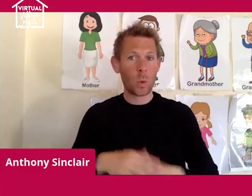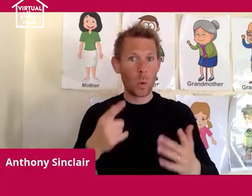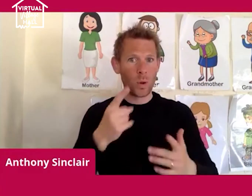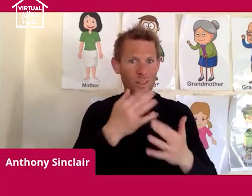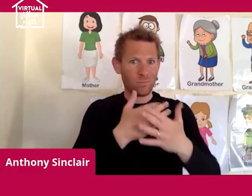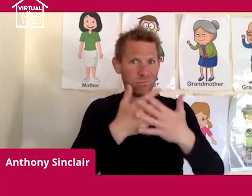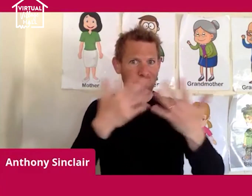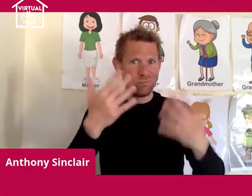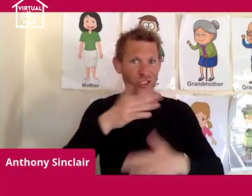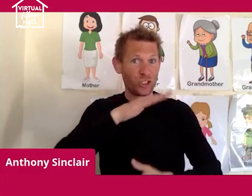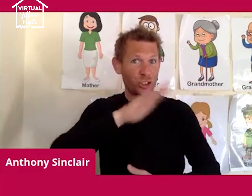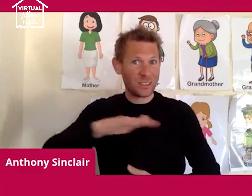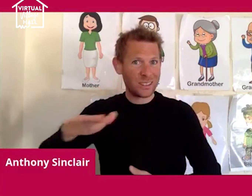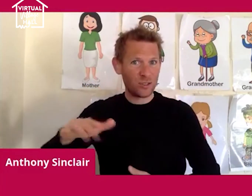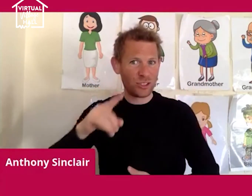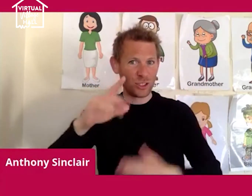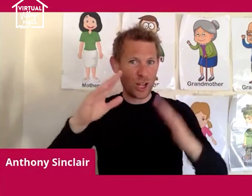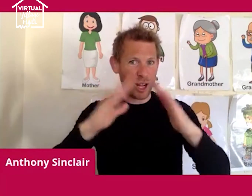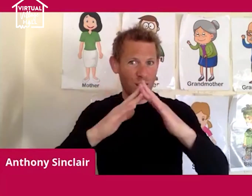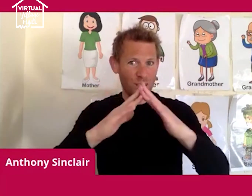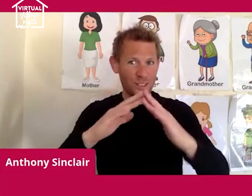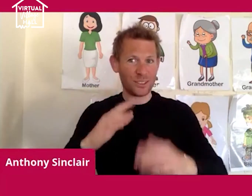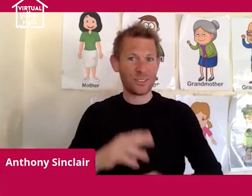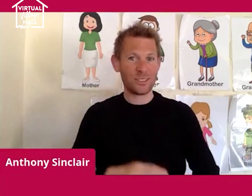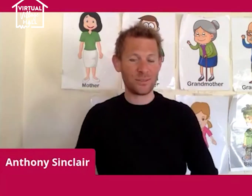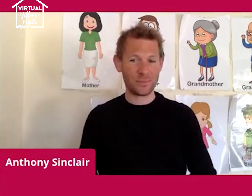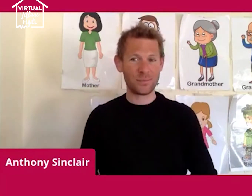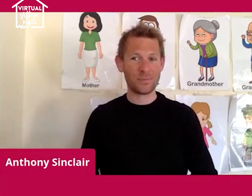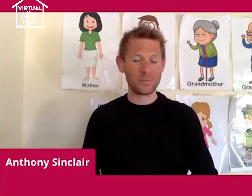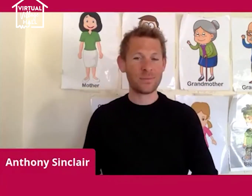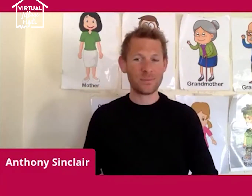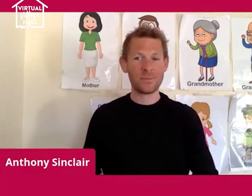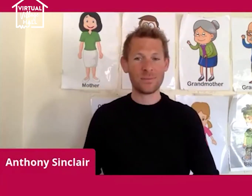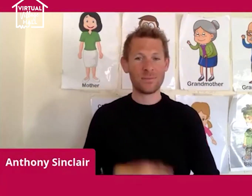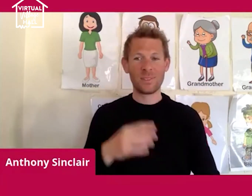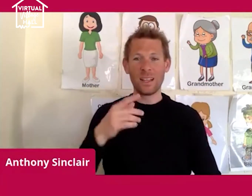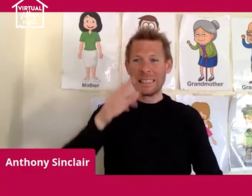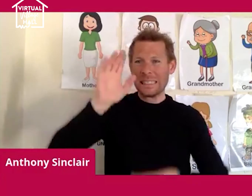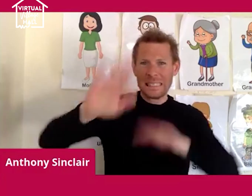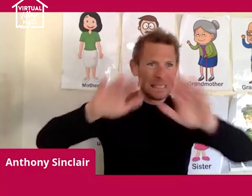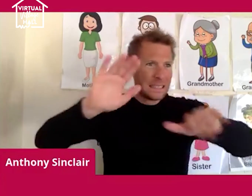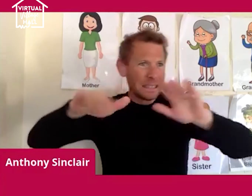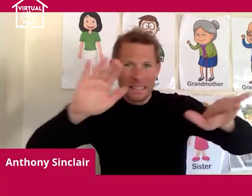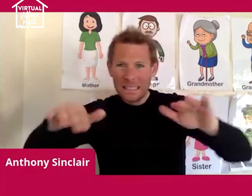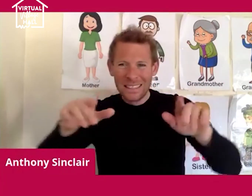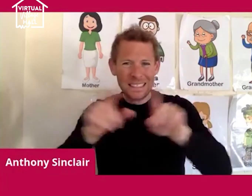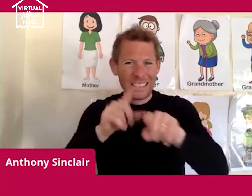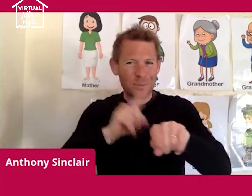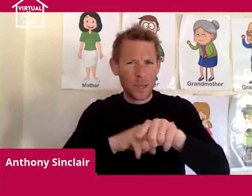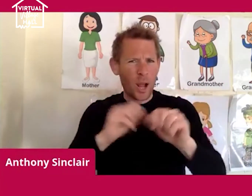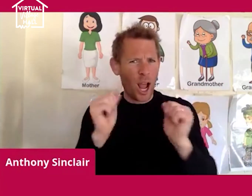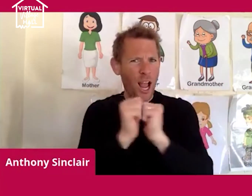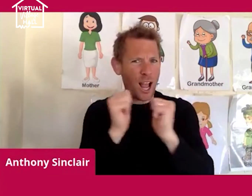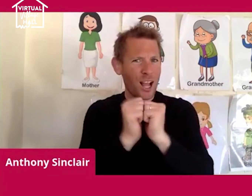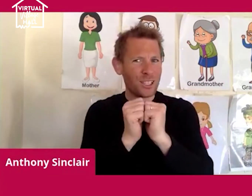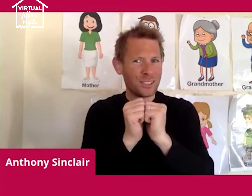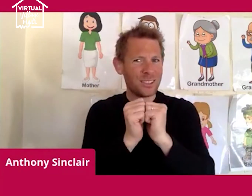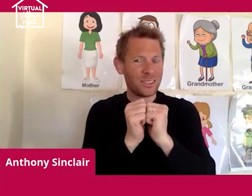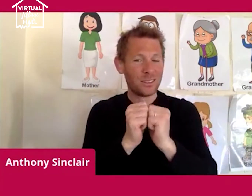If you're a teacher, or if you've got a lot of children in your house, then trying to get everyone's attention